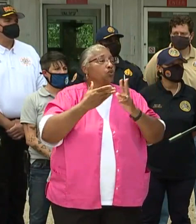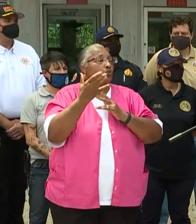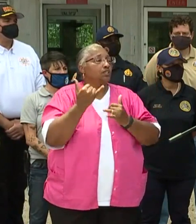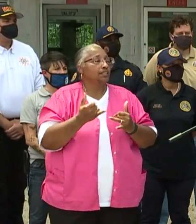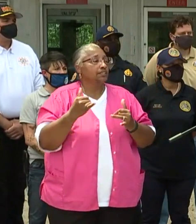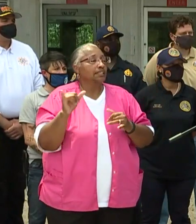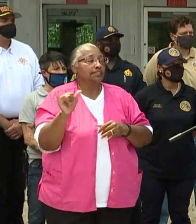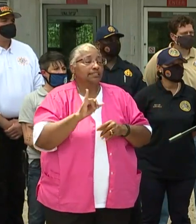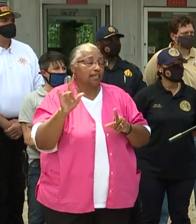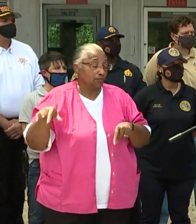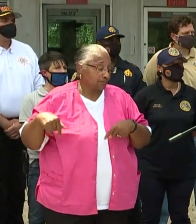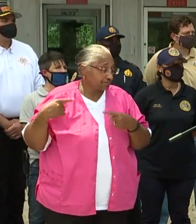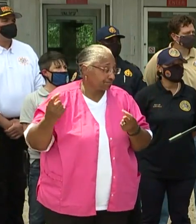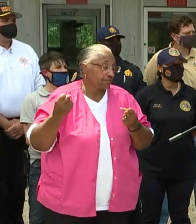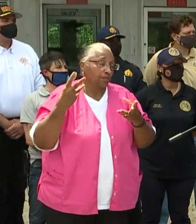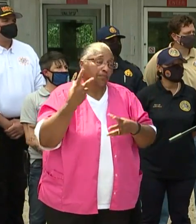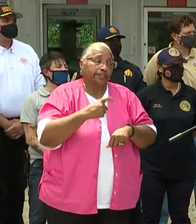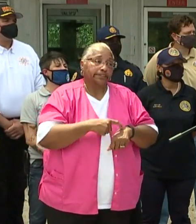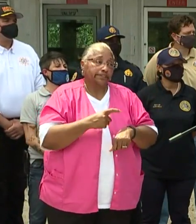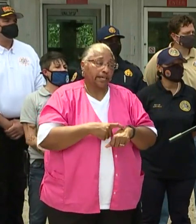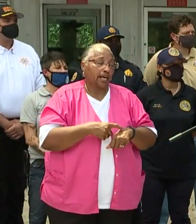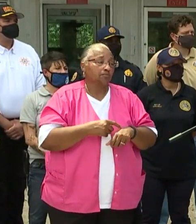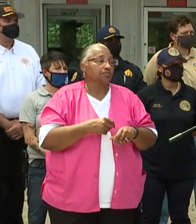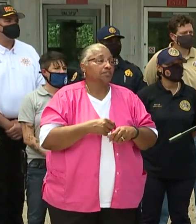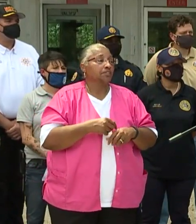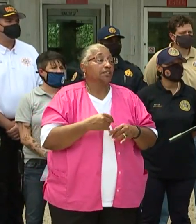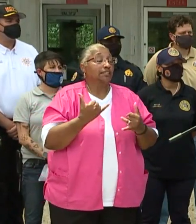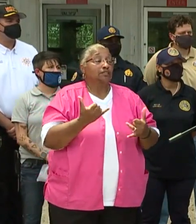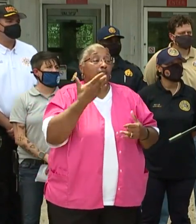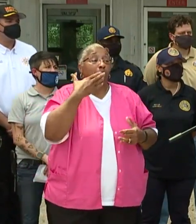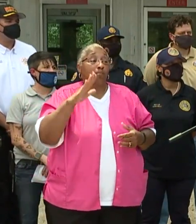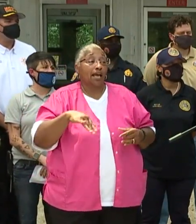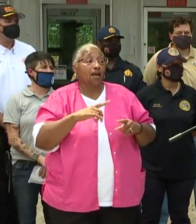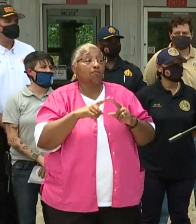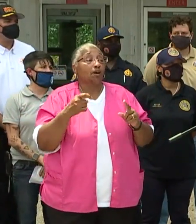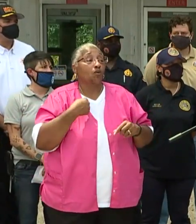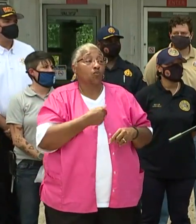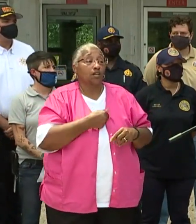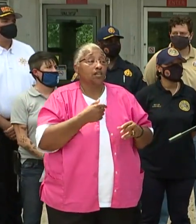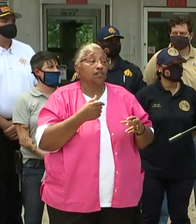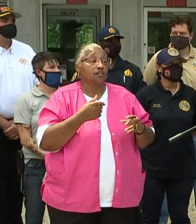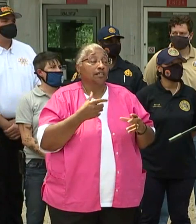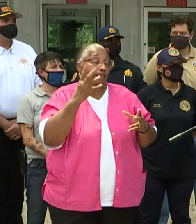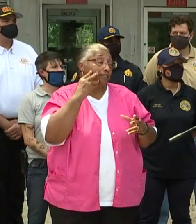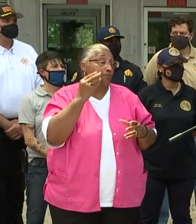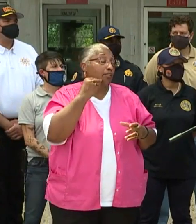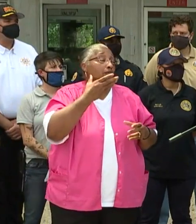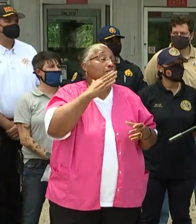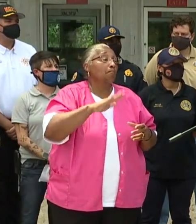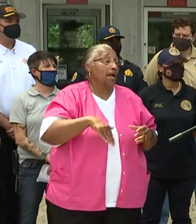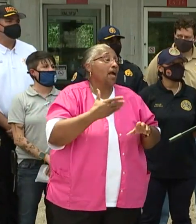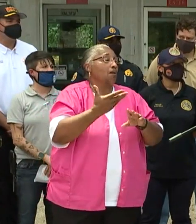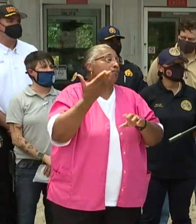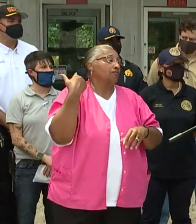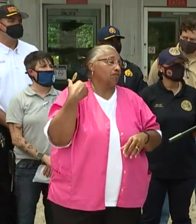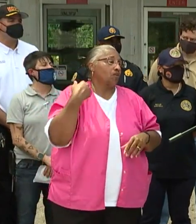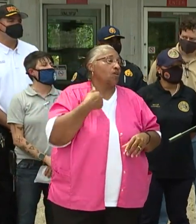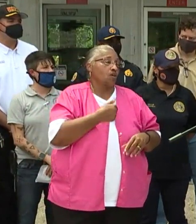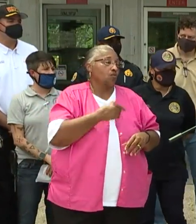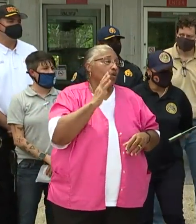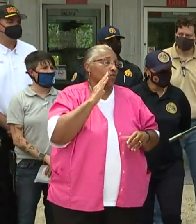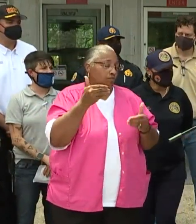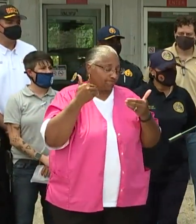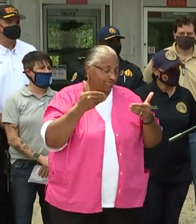have gotten through this too many times to count. This one is bad, but we've been through bad before, and we will get through this together. Thank